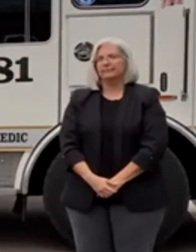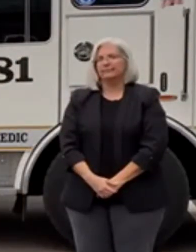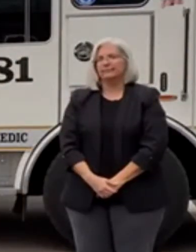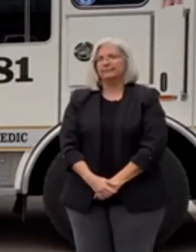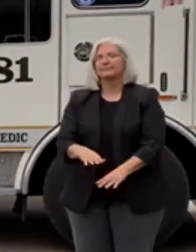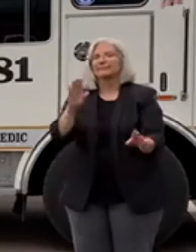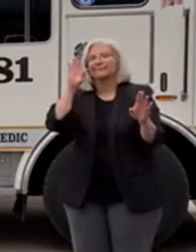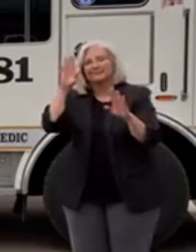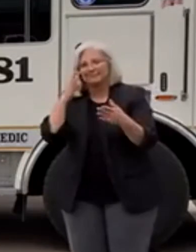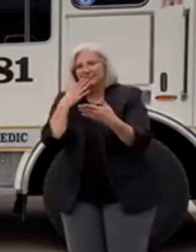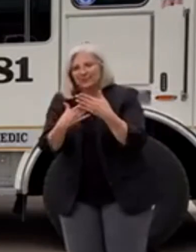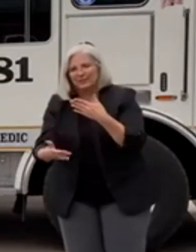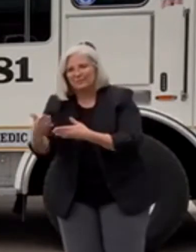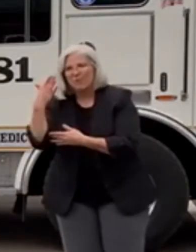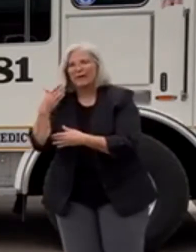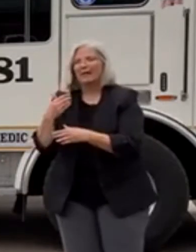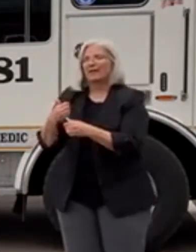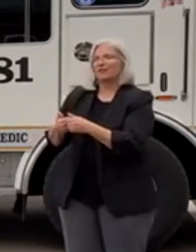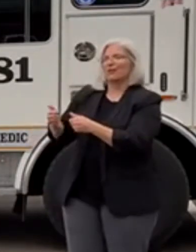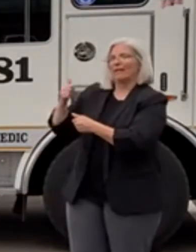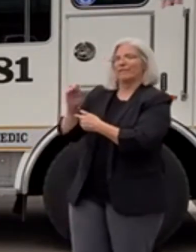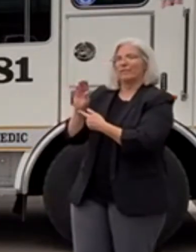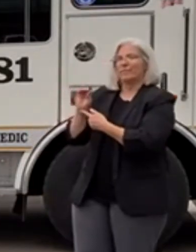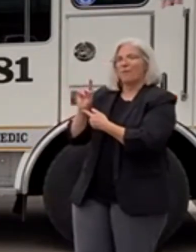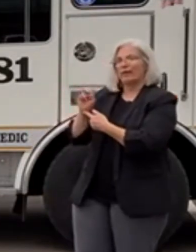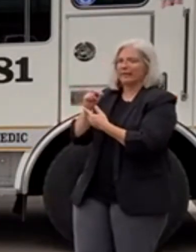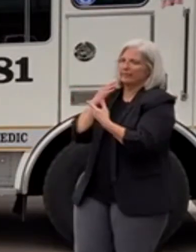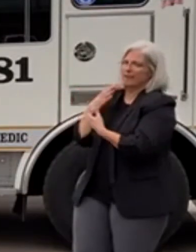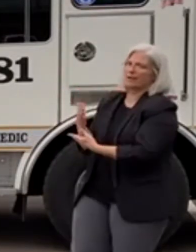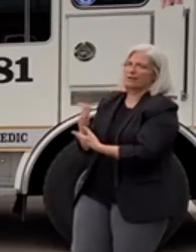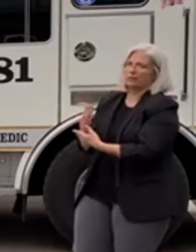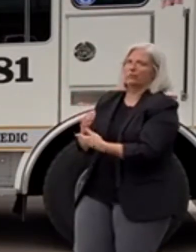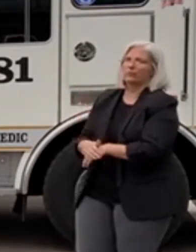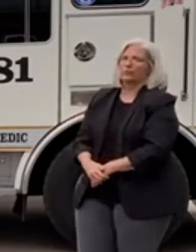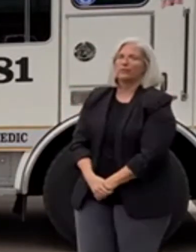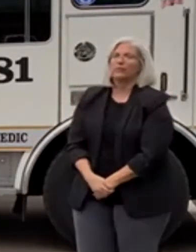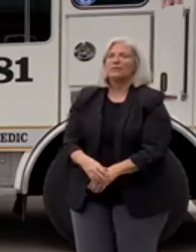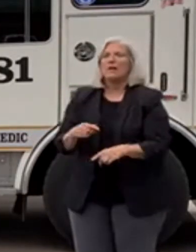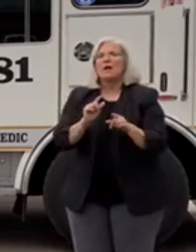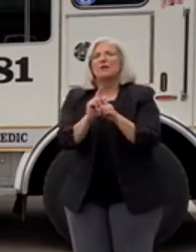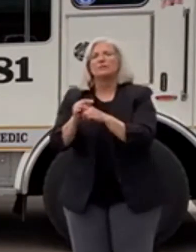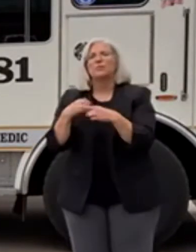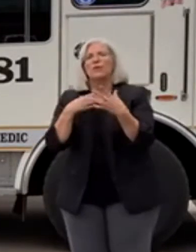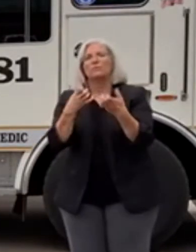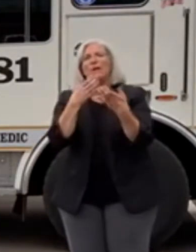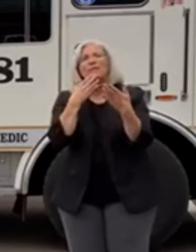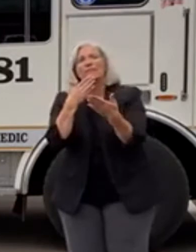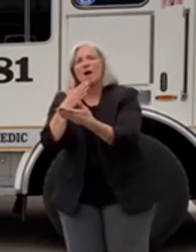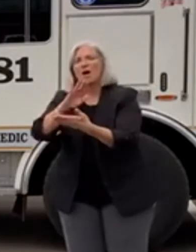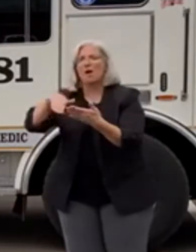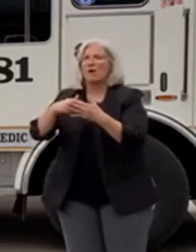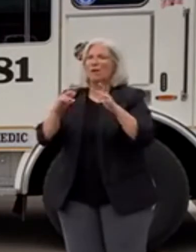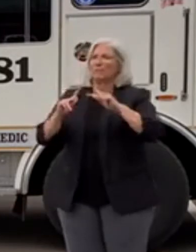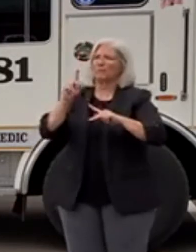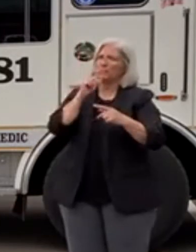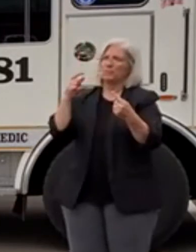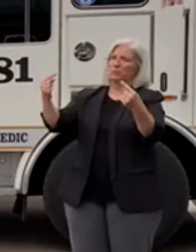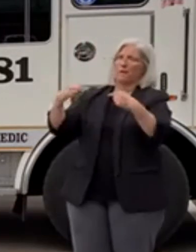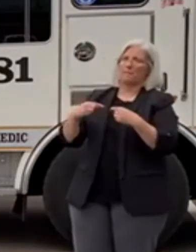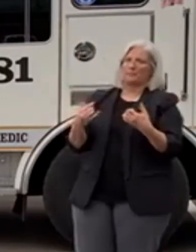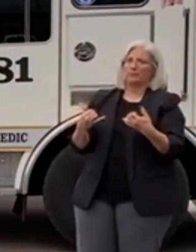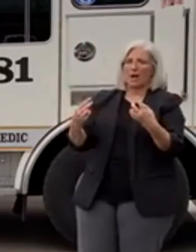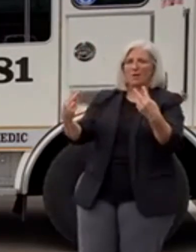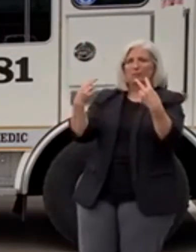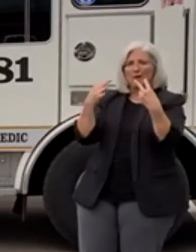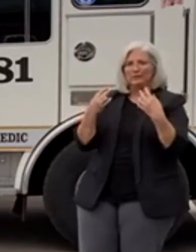Thank you, Chief Bowden. And I do want to say thank you to all of you being here today. And what he said is right. Like all of us, we can do something